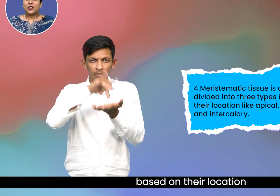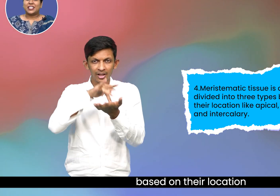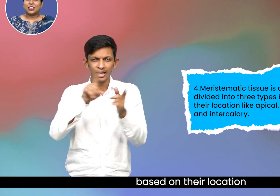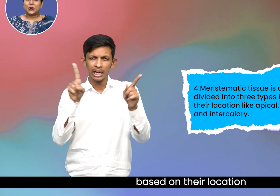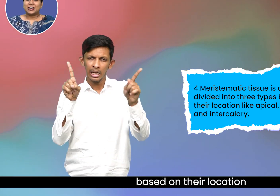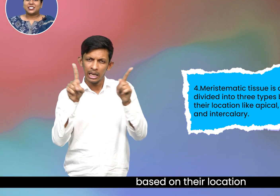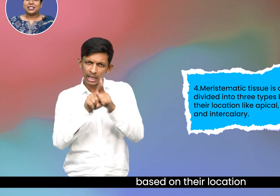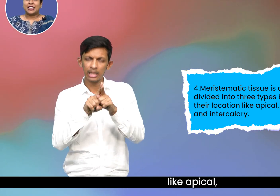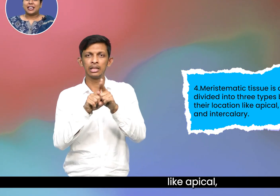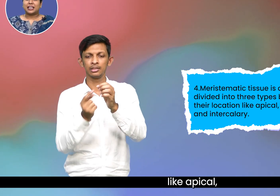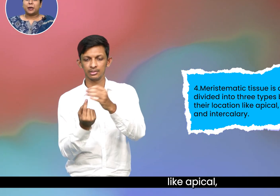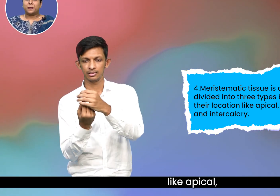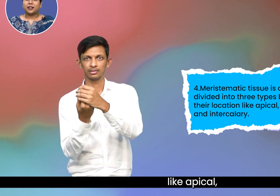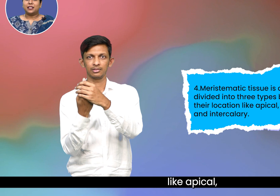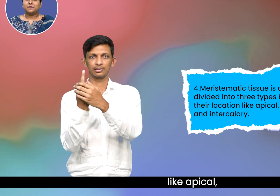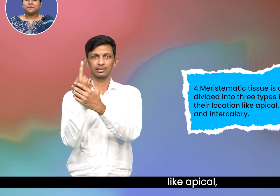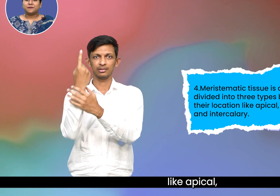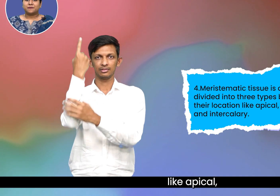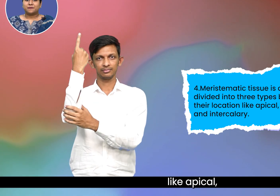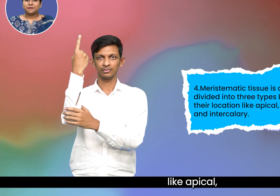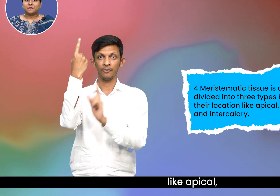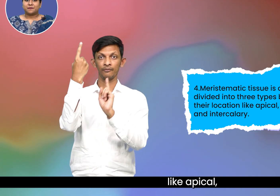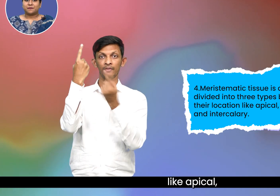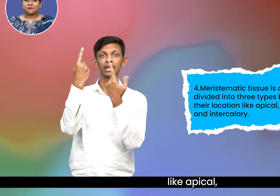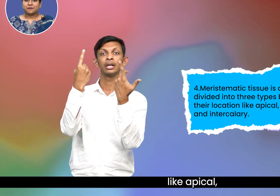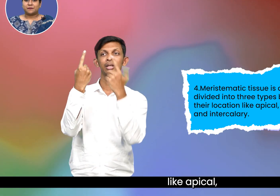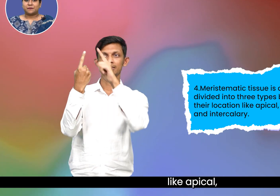Based on their location, like apical,